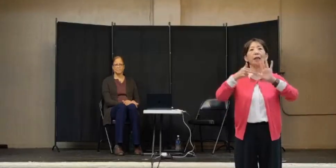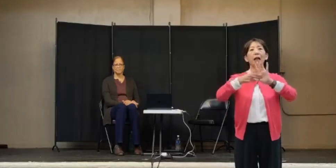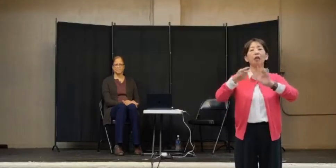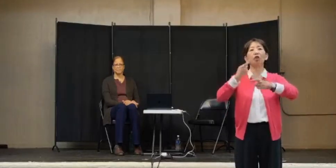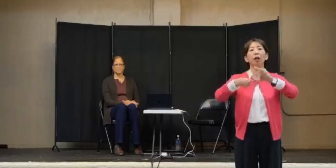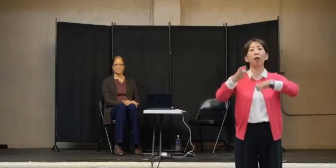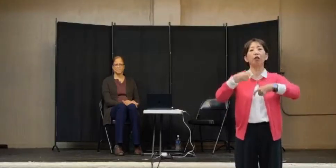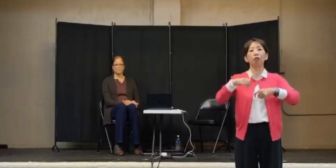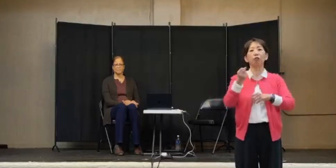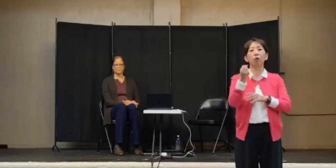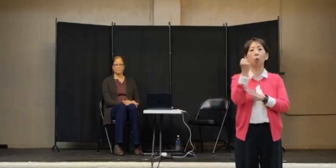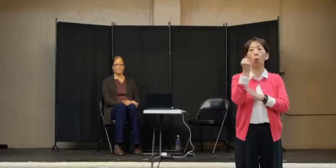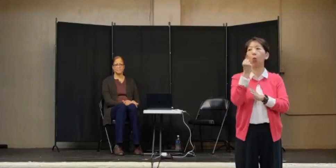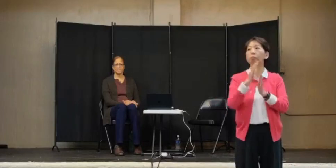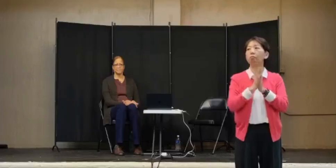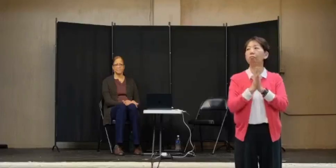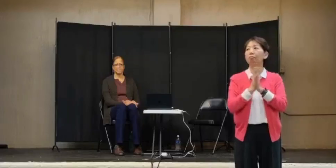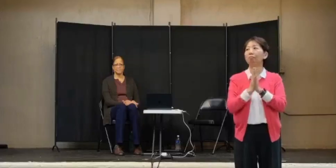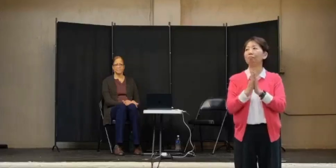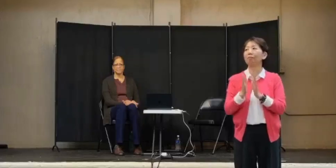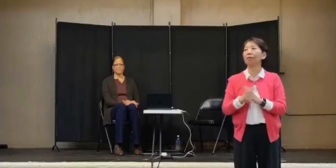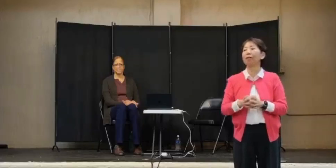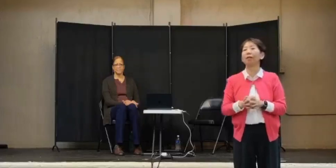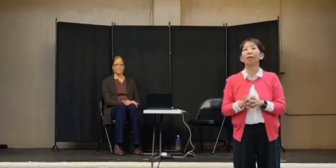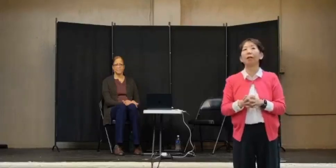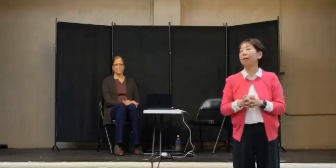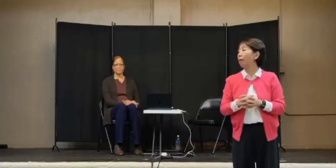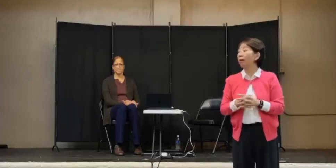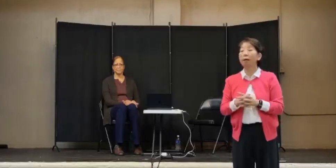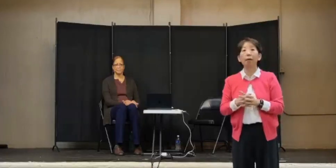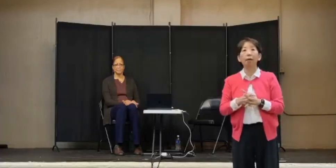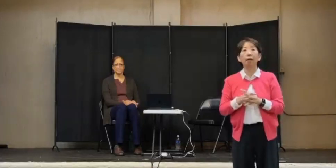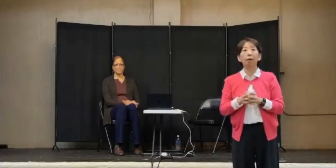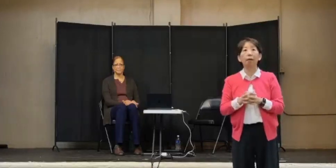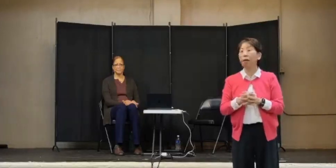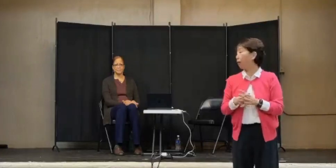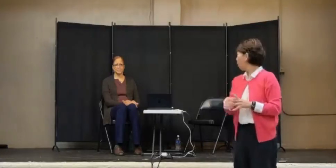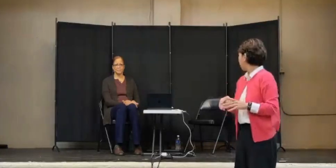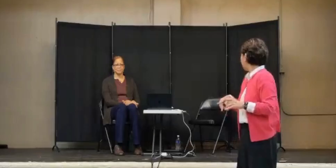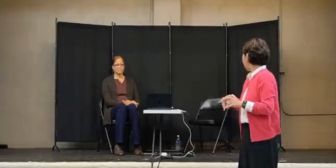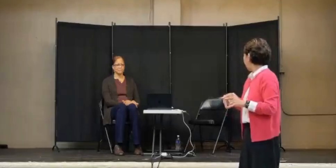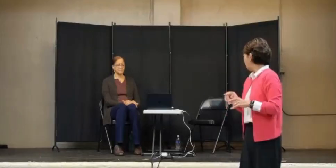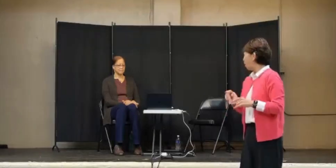Sorry, one moment. We're trying to advance the slides. 1 second.